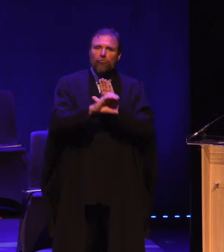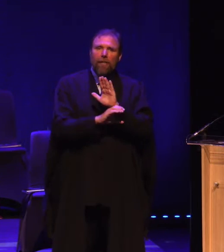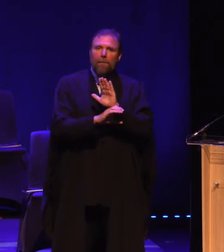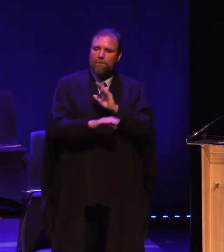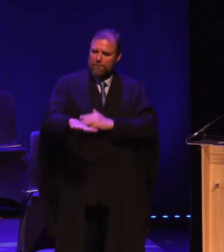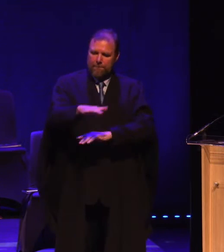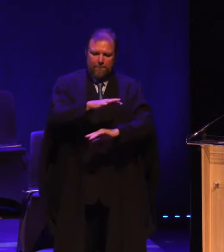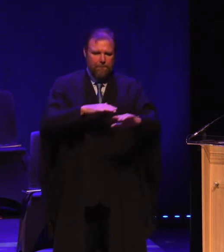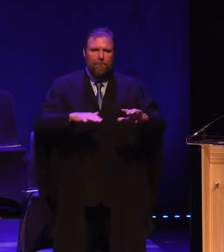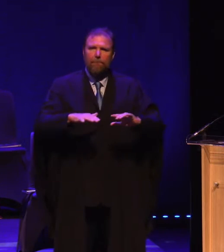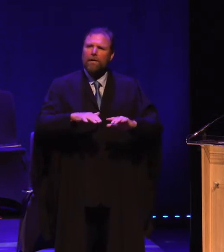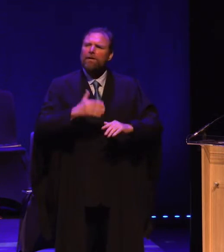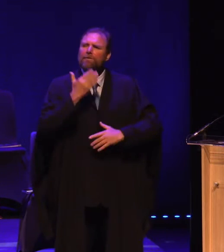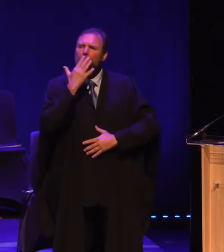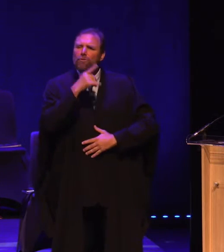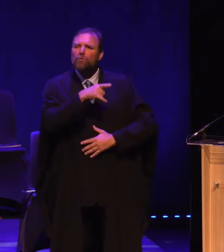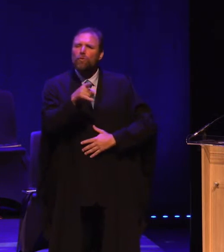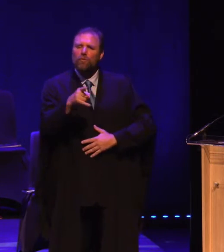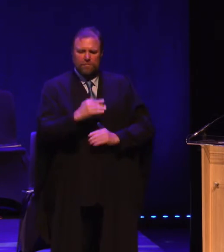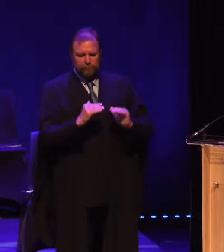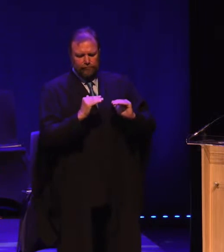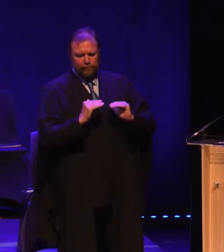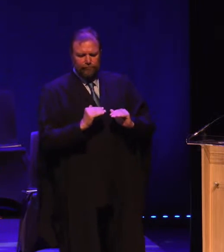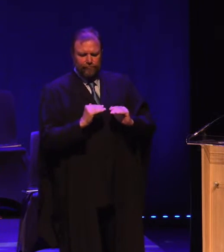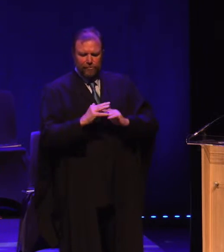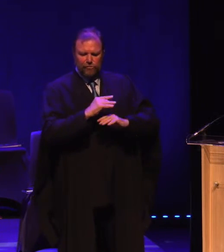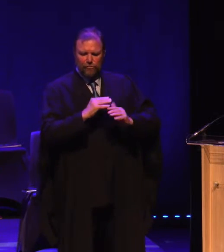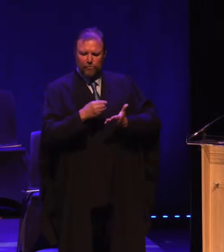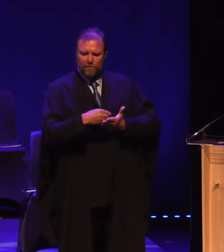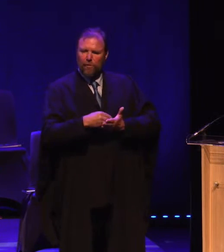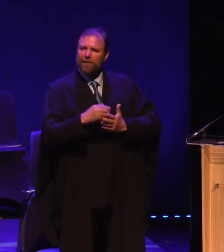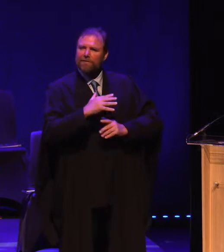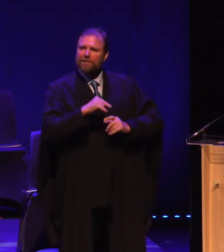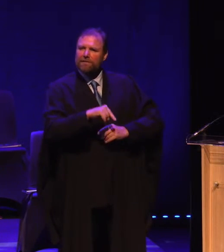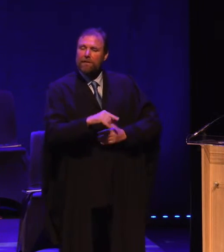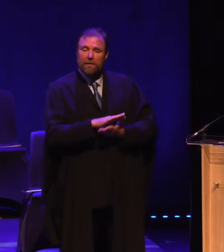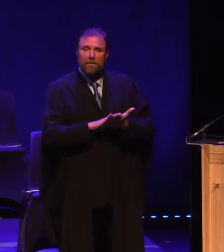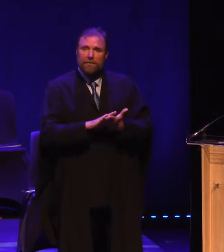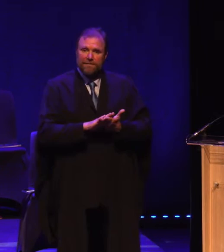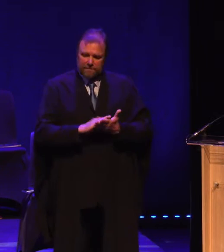lower socioeconomic status. His work not only provides